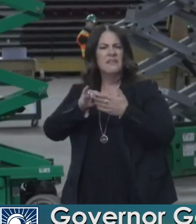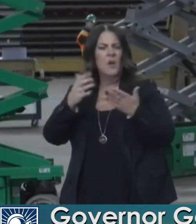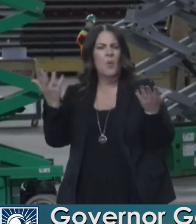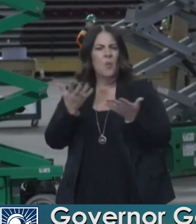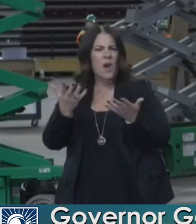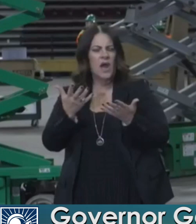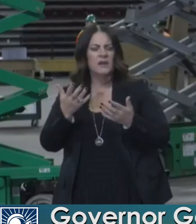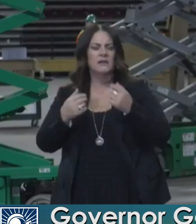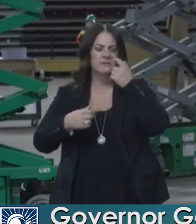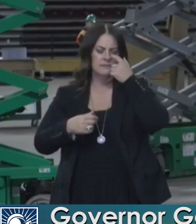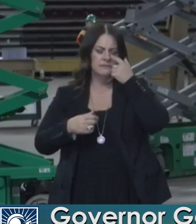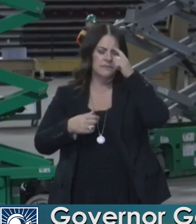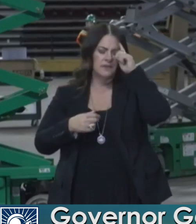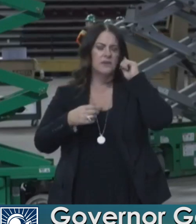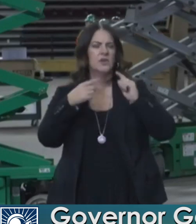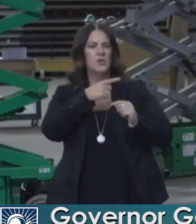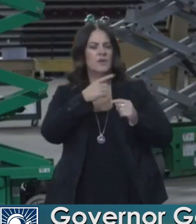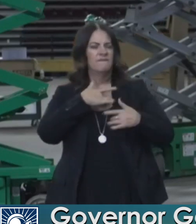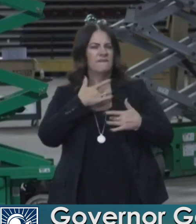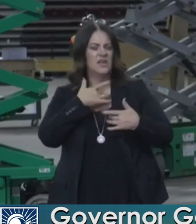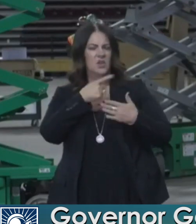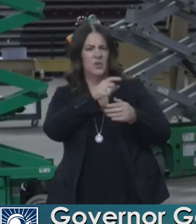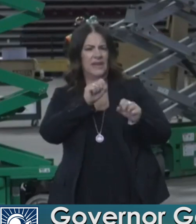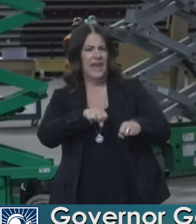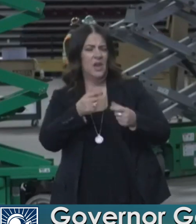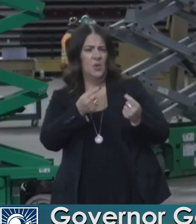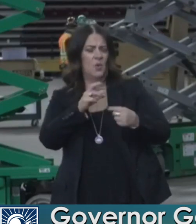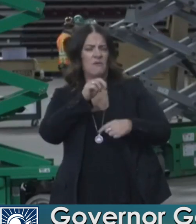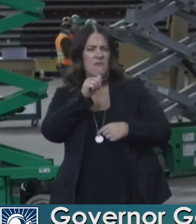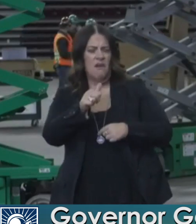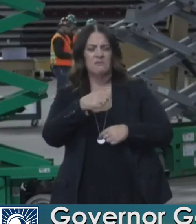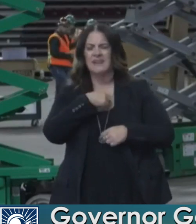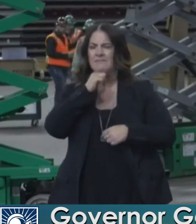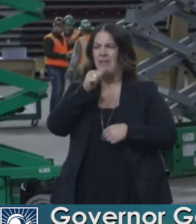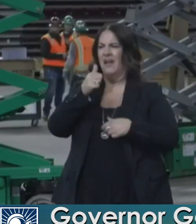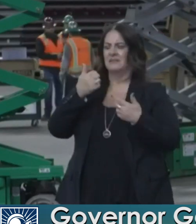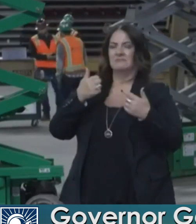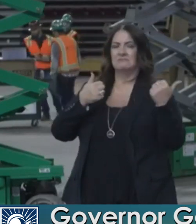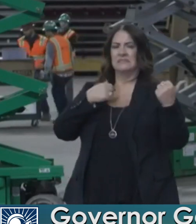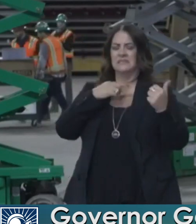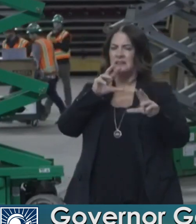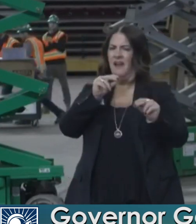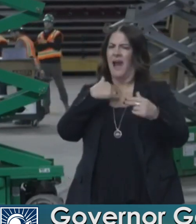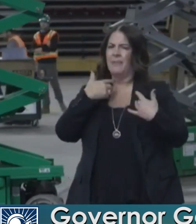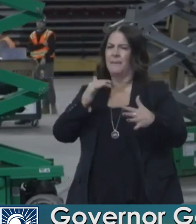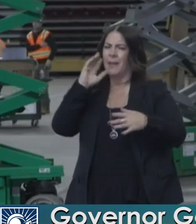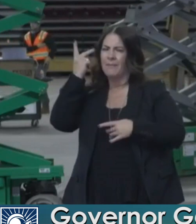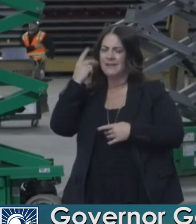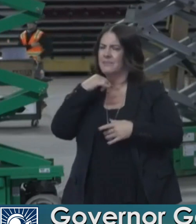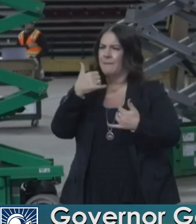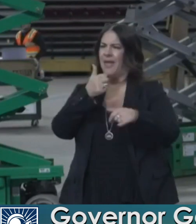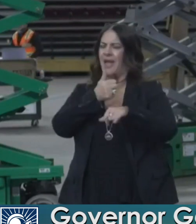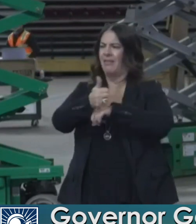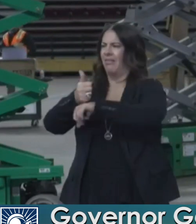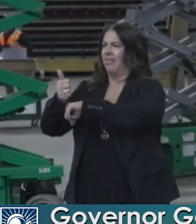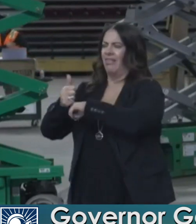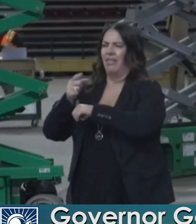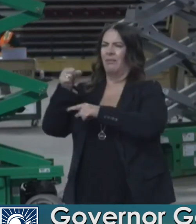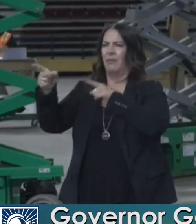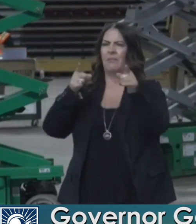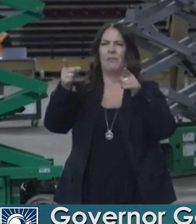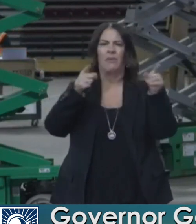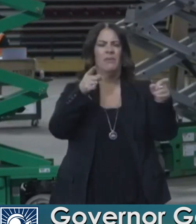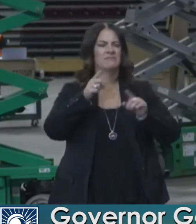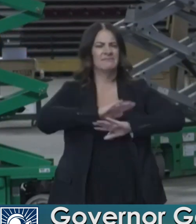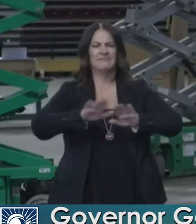why we're doing it. We're doing it because we can do it. I'm not looking to point fingers. I'm not looking to play politics. I'm not going to point fingers. I'm